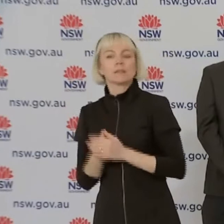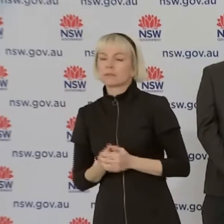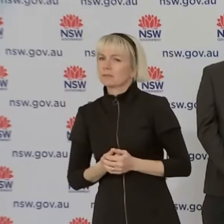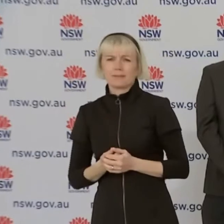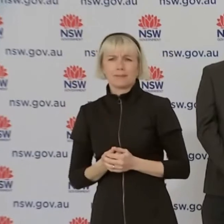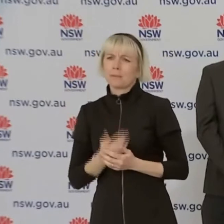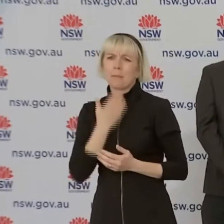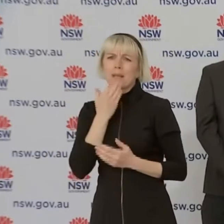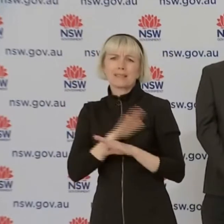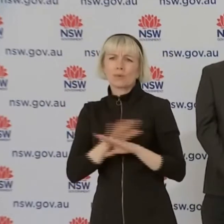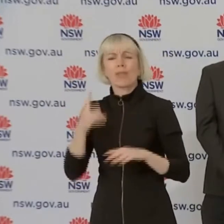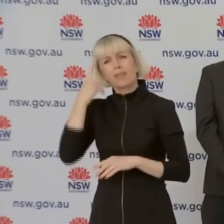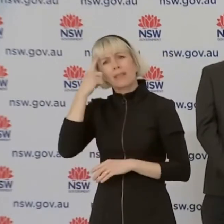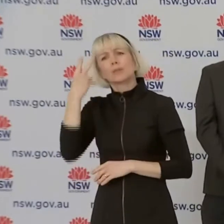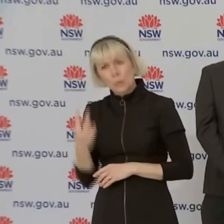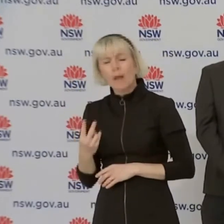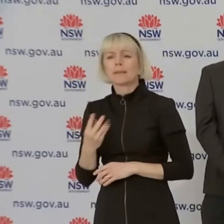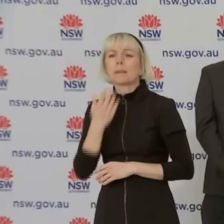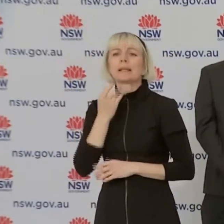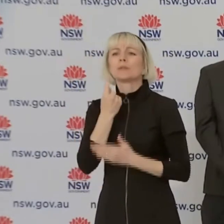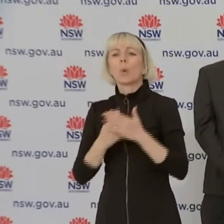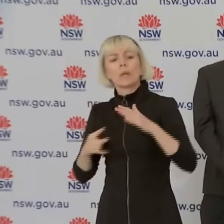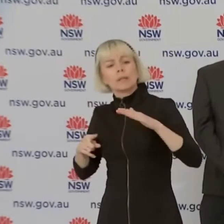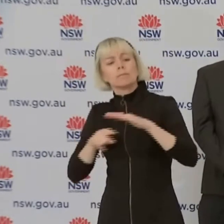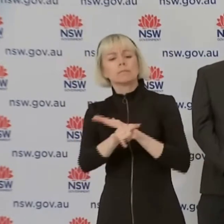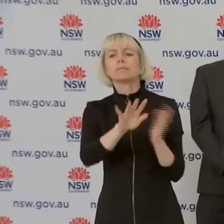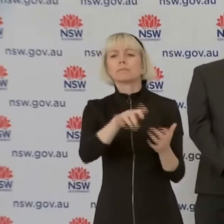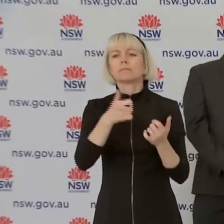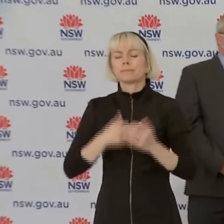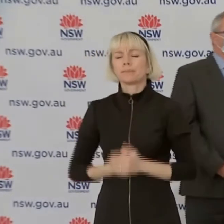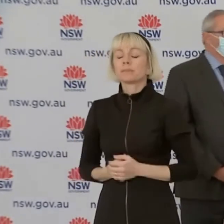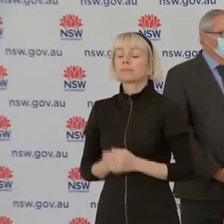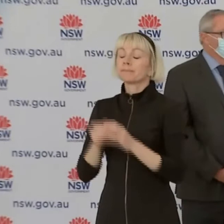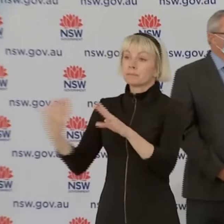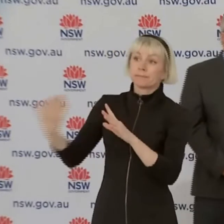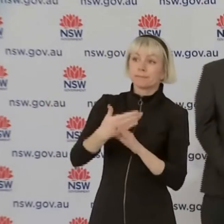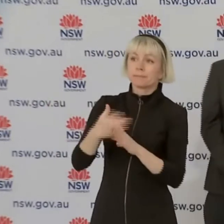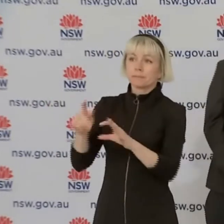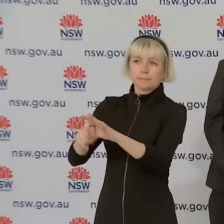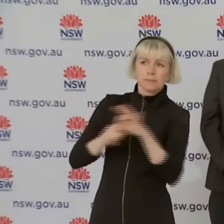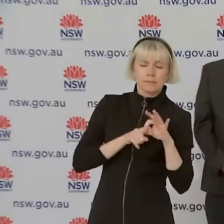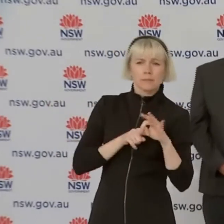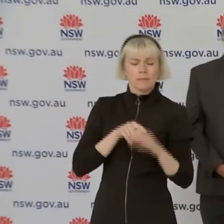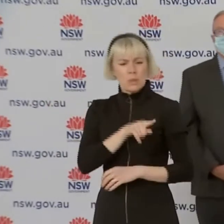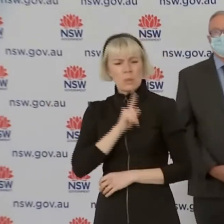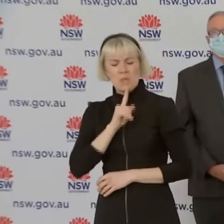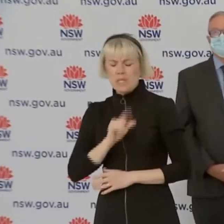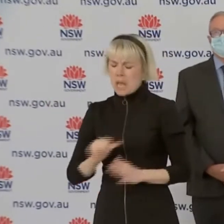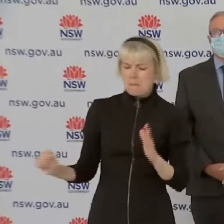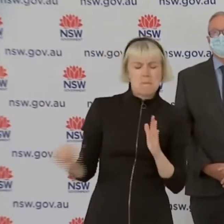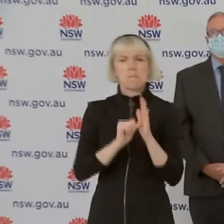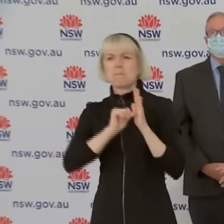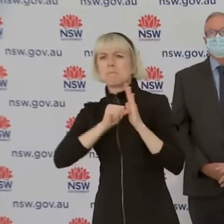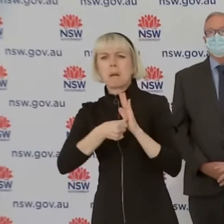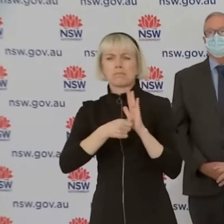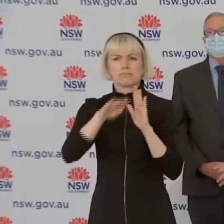the episodes. Sorry, Dr. Chant, to that. You keep calling it a tight lockdown. Every other state who's done this sort of lockdown doesn't